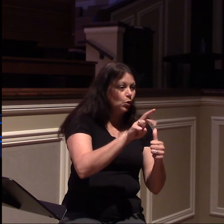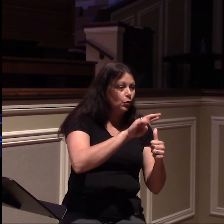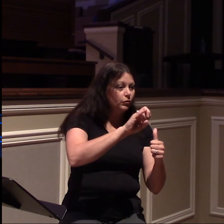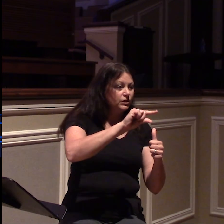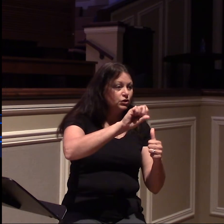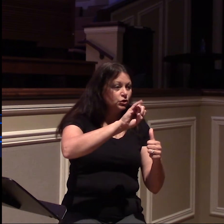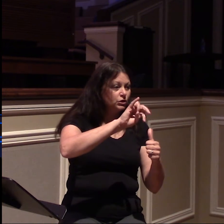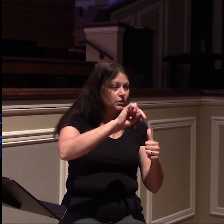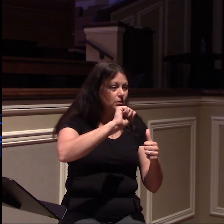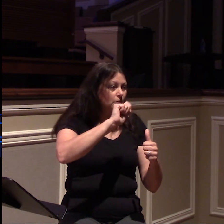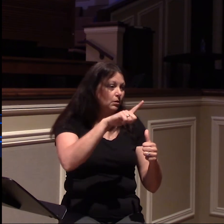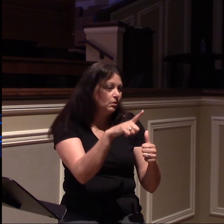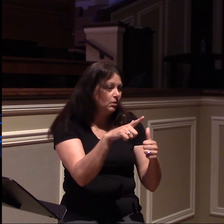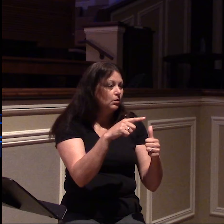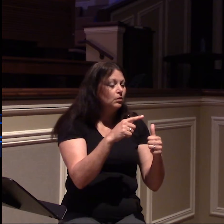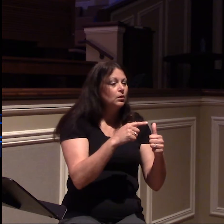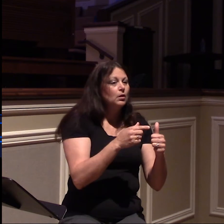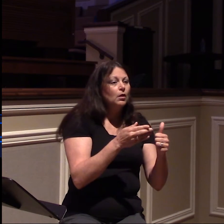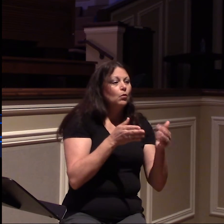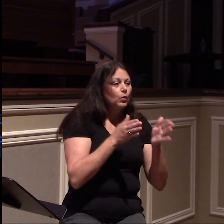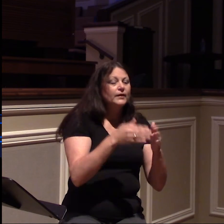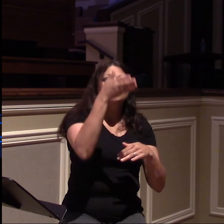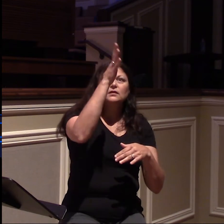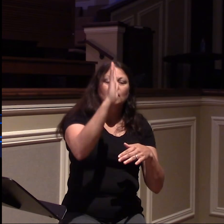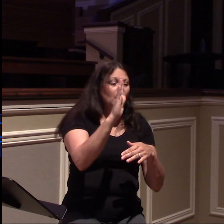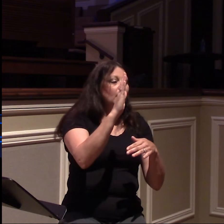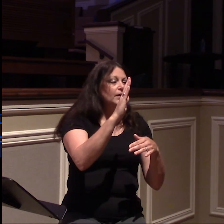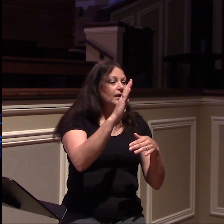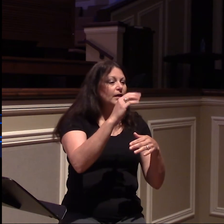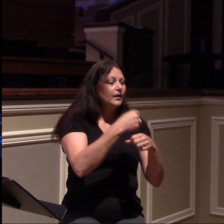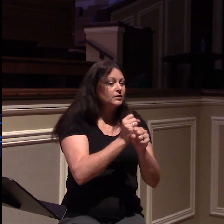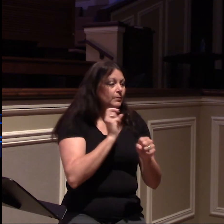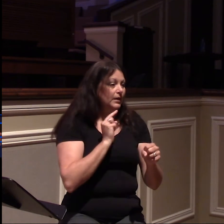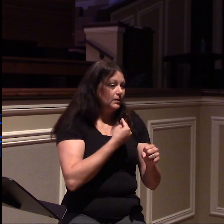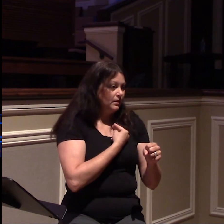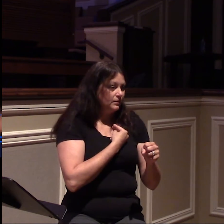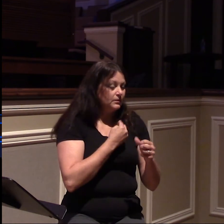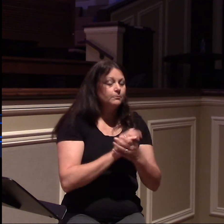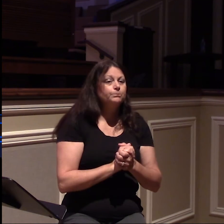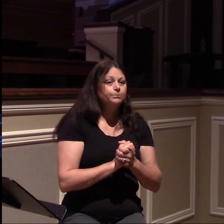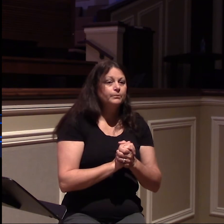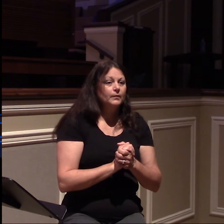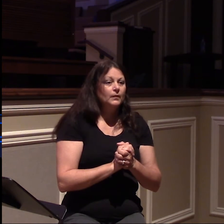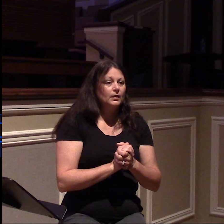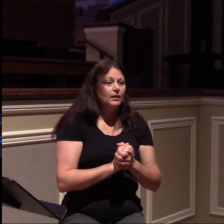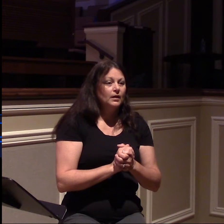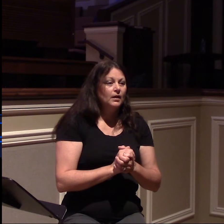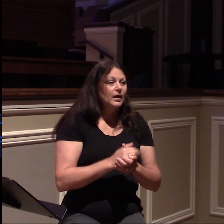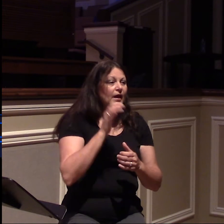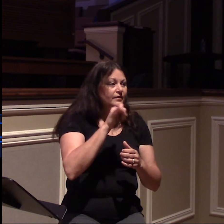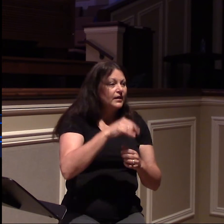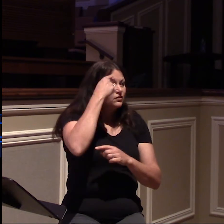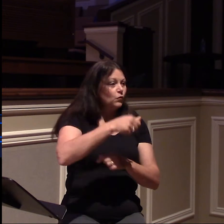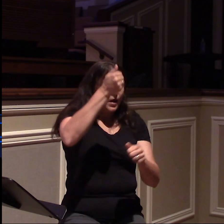and expanded. So not only is the family restored, but then God expands the idea of the family of God so that it encompasses everyone who says yes to Jesus